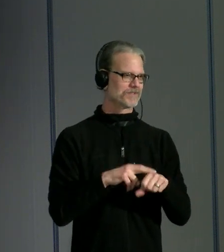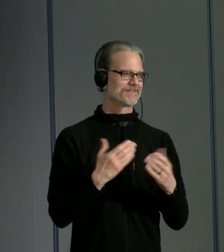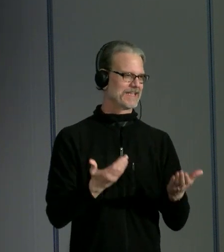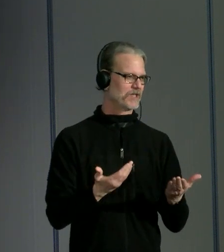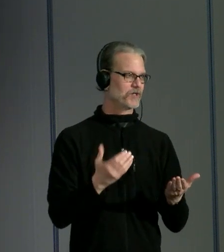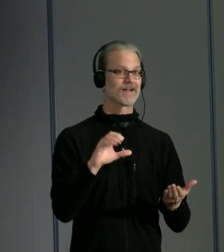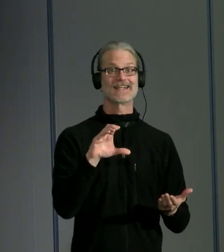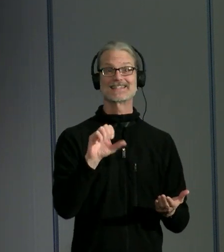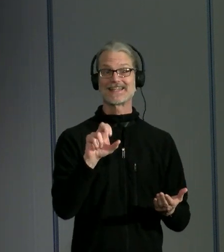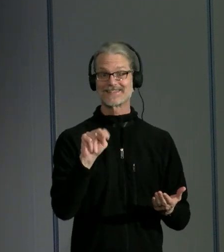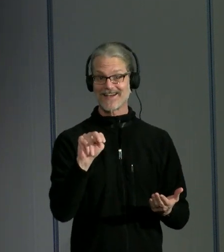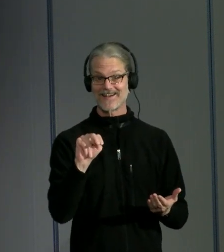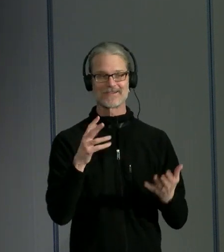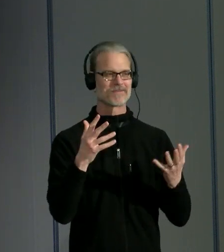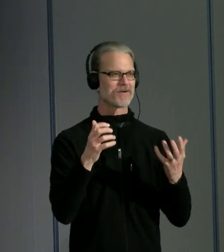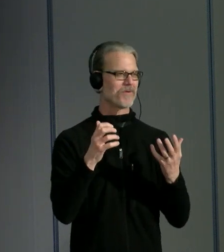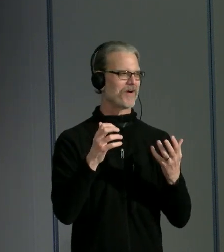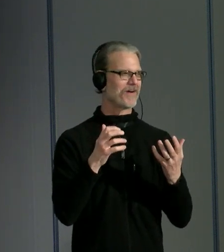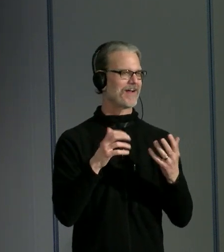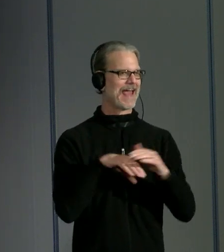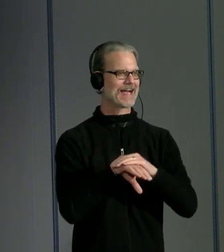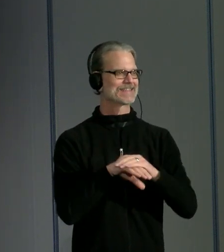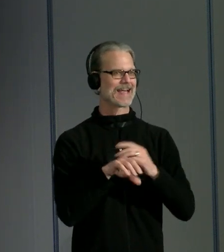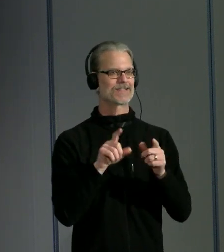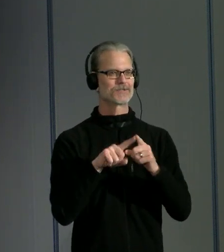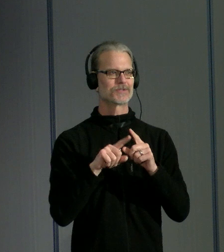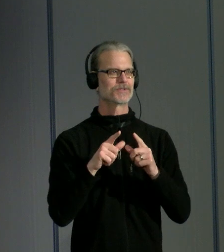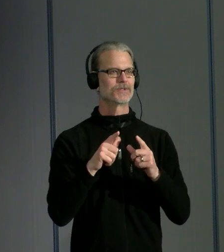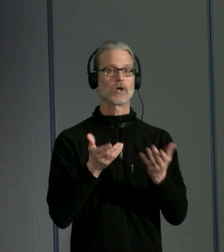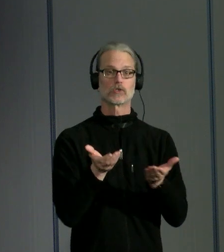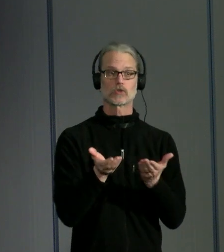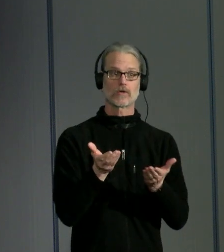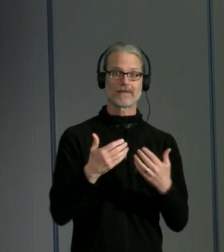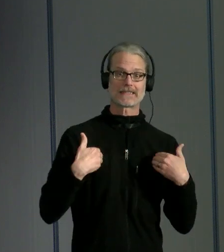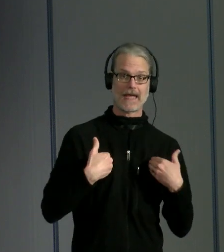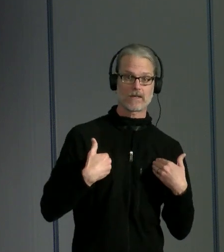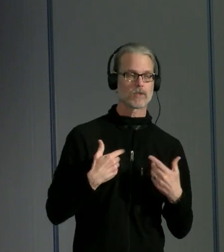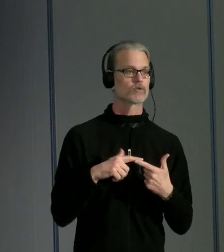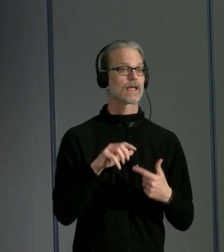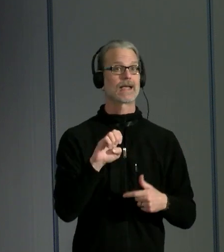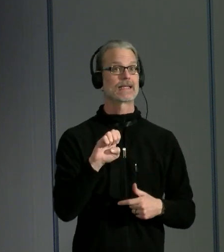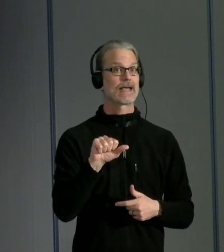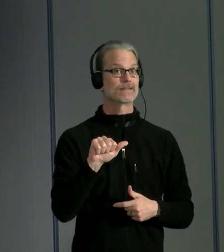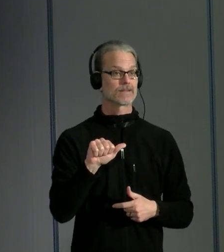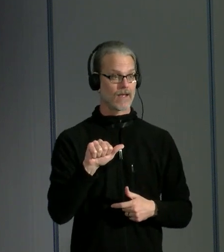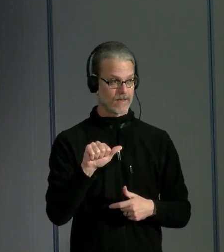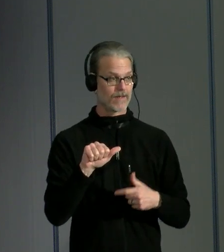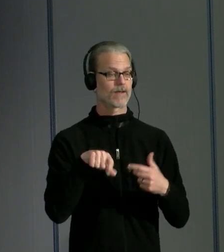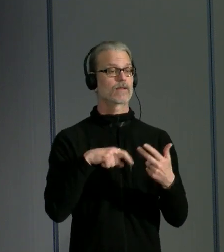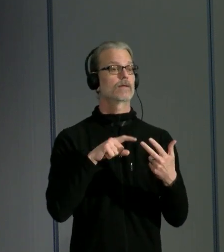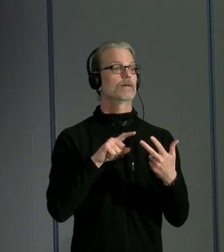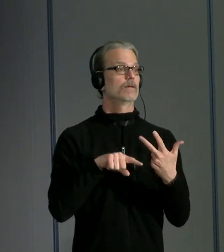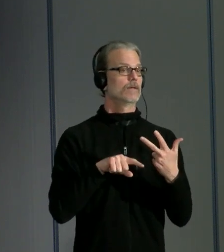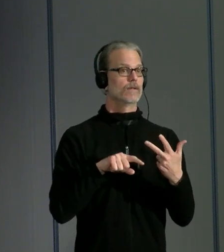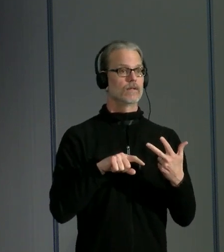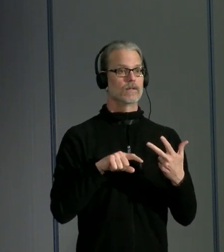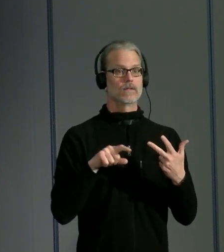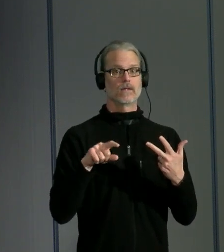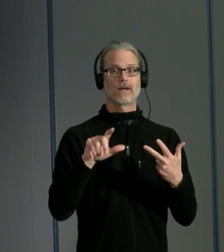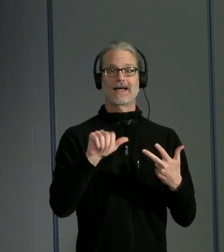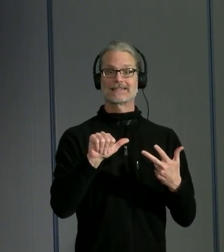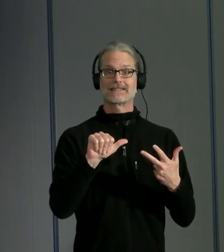people access to personal attendant services, service animals, emotional support animals, give access to those